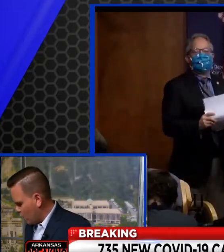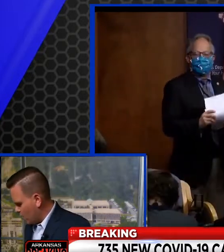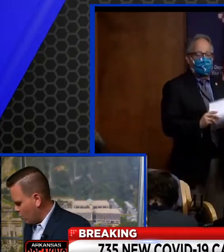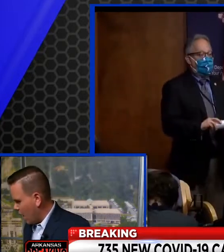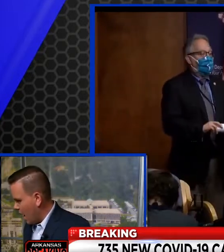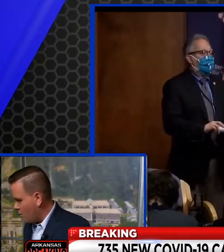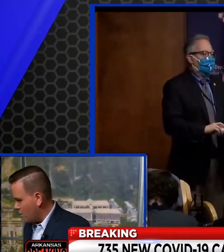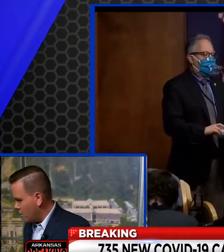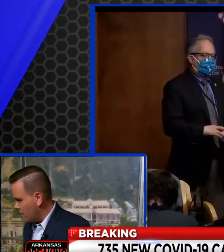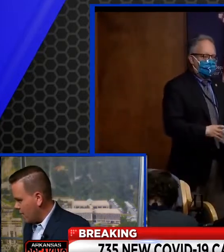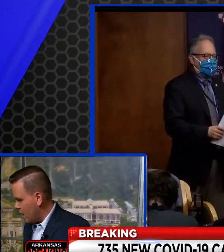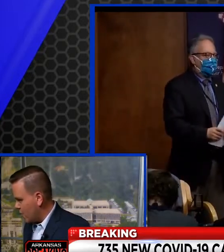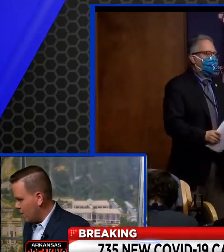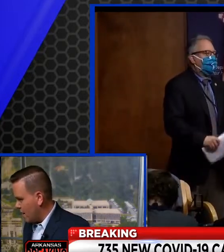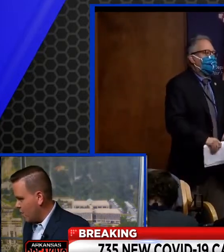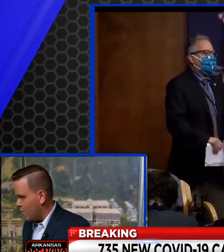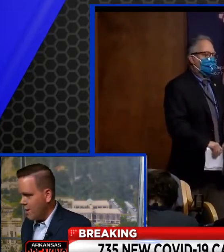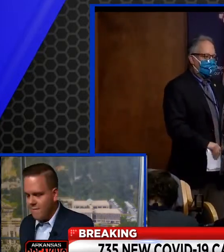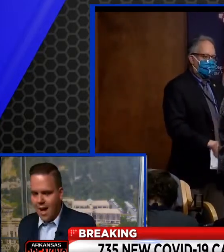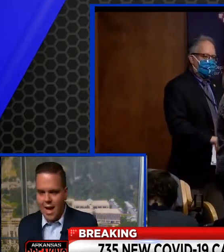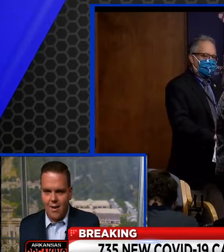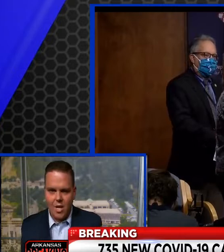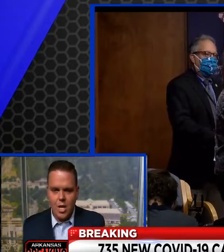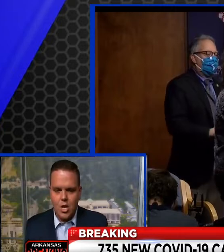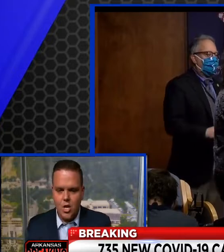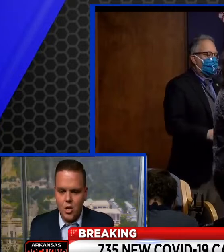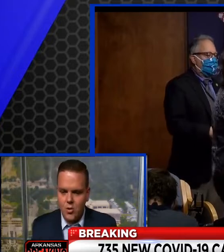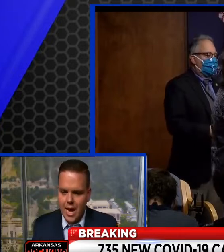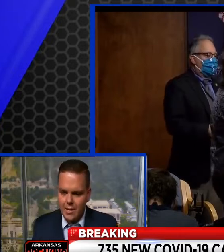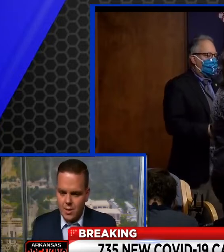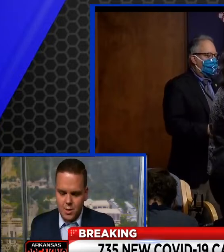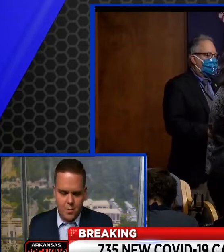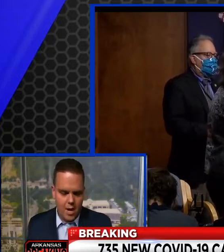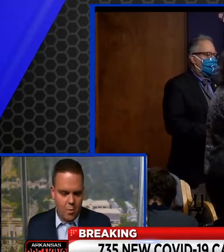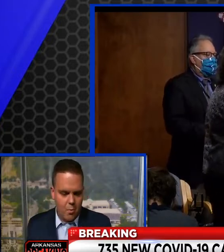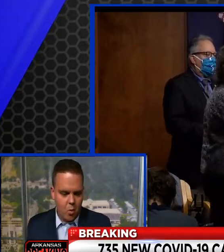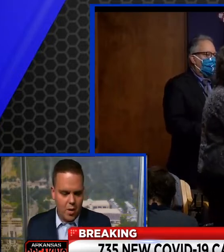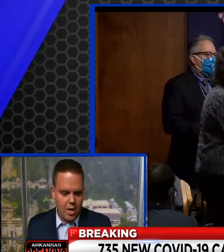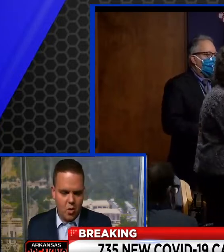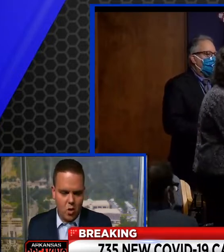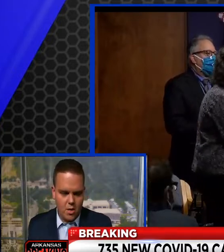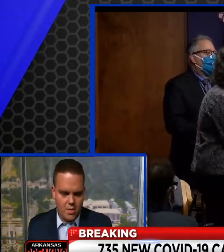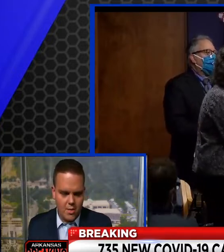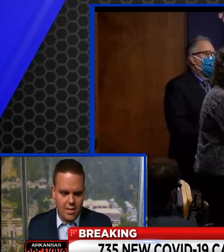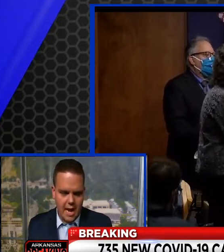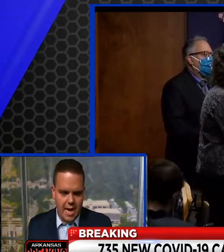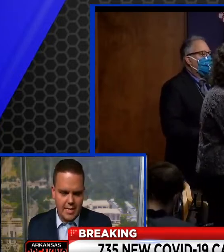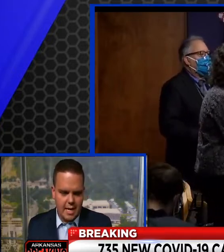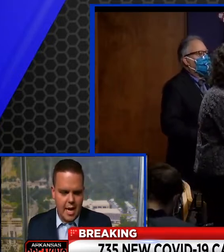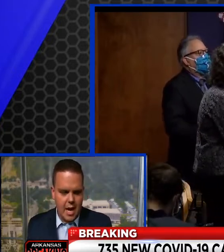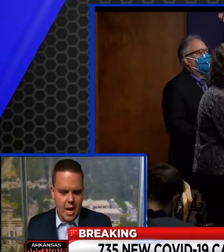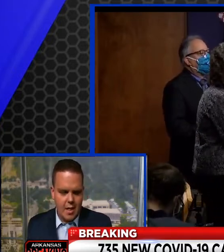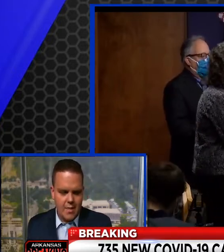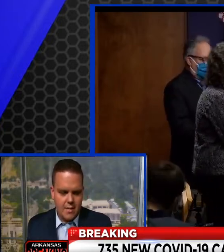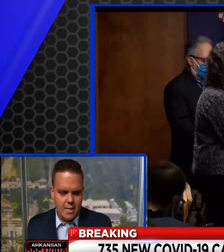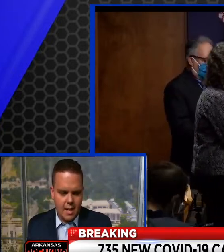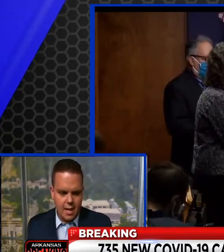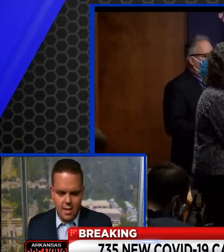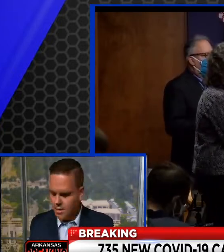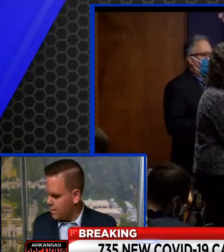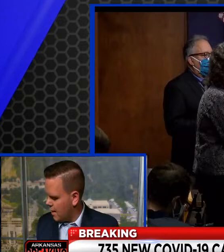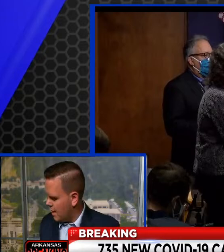last 24 hours, 735 new cases being reported across the state.